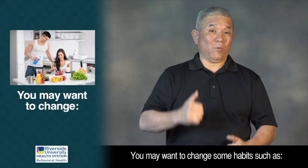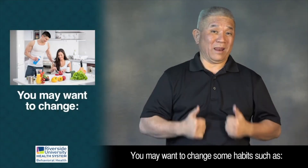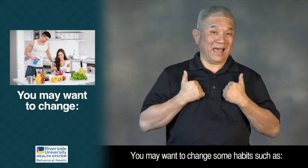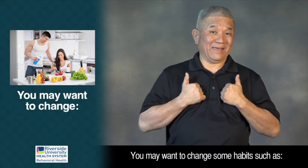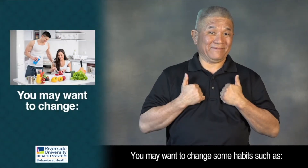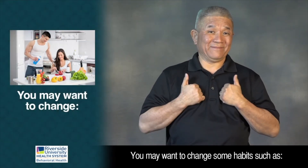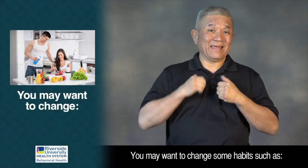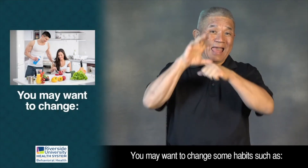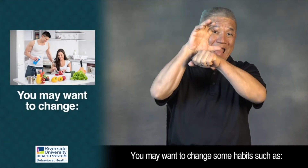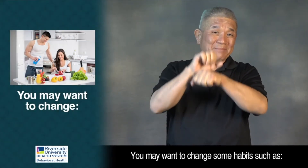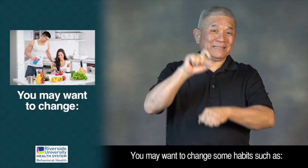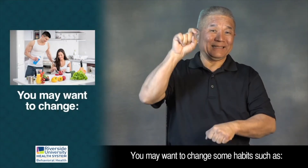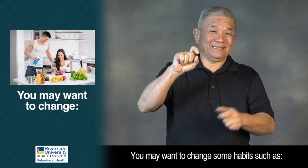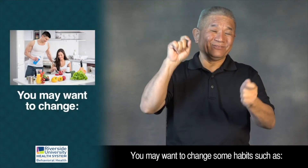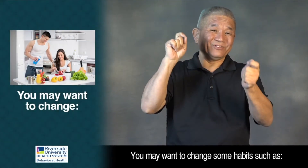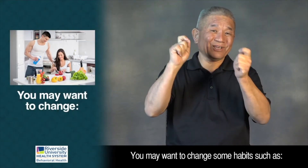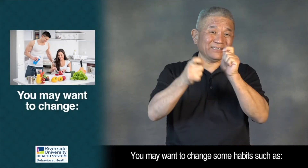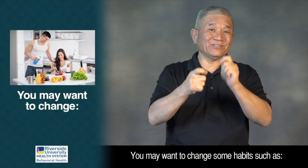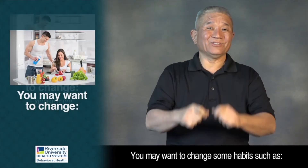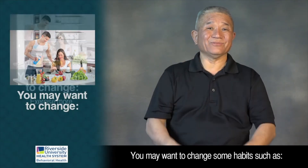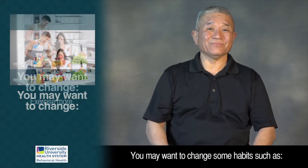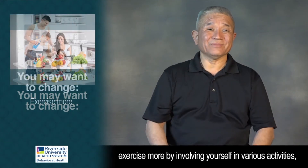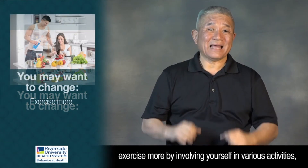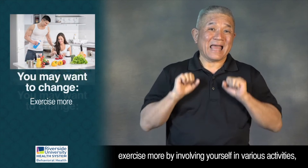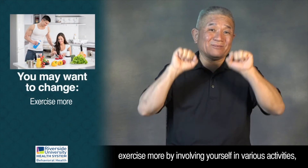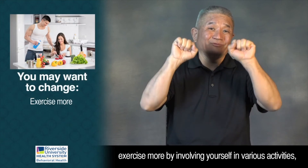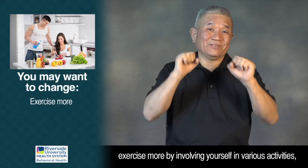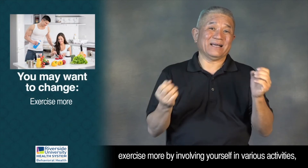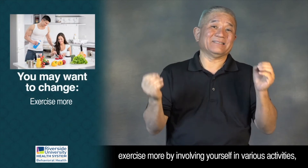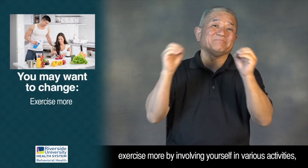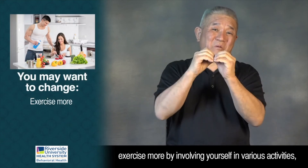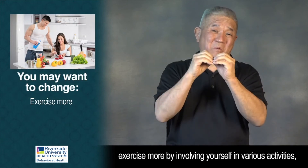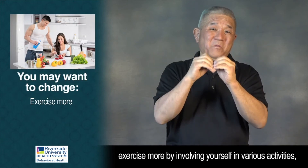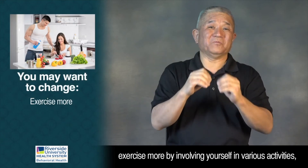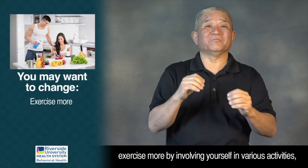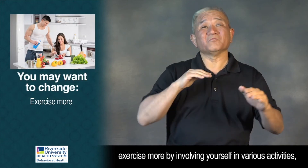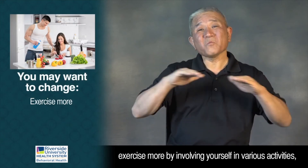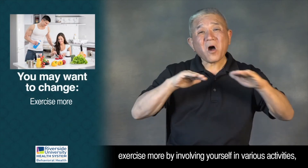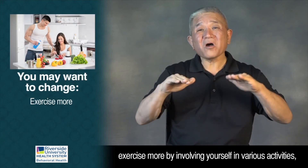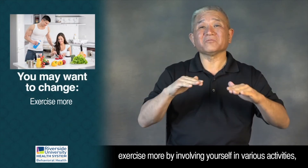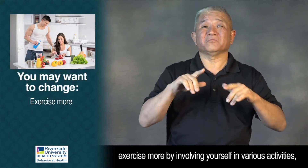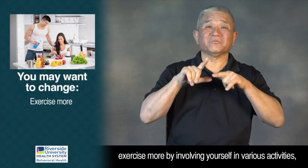You may want to change some habits, such as exercise more by involving yourself in various